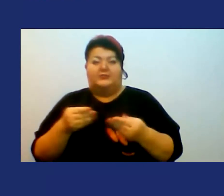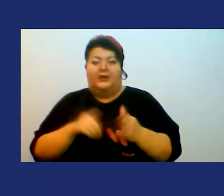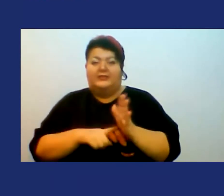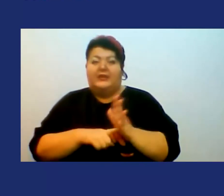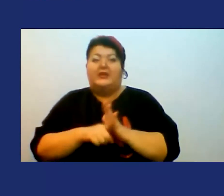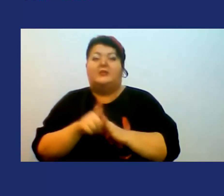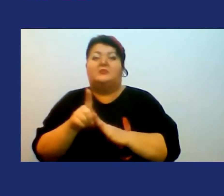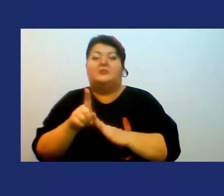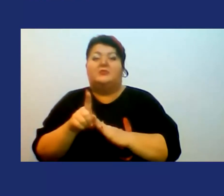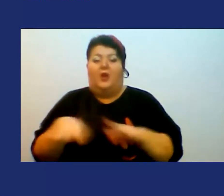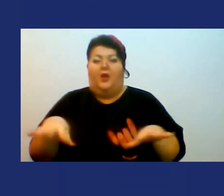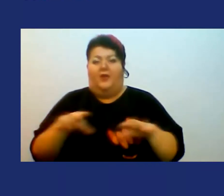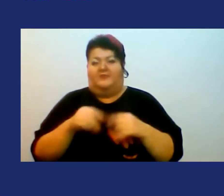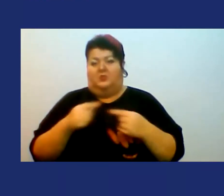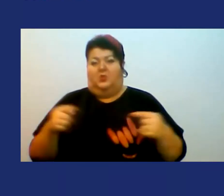think that the